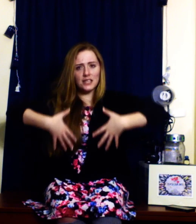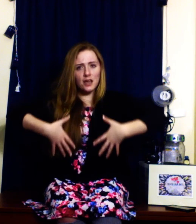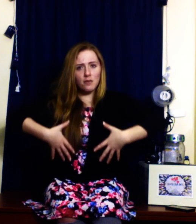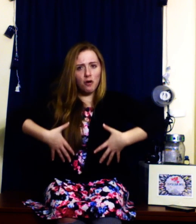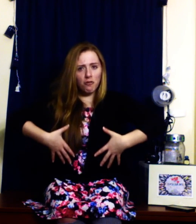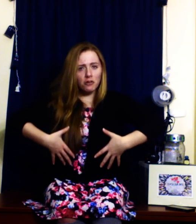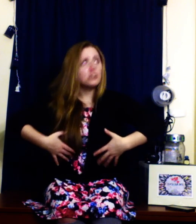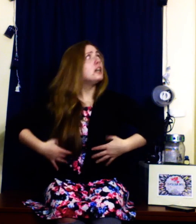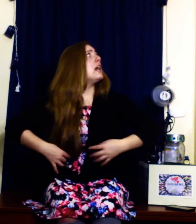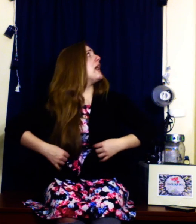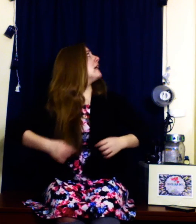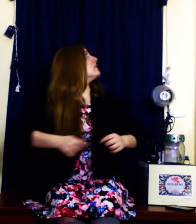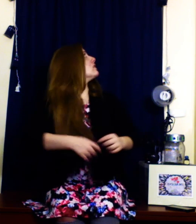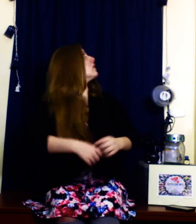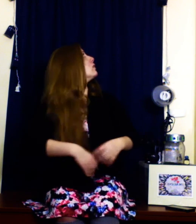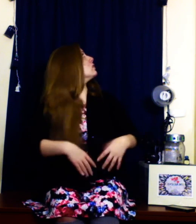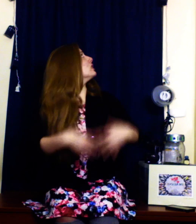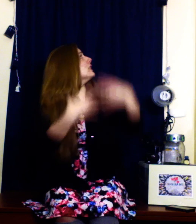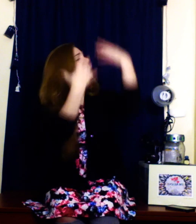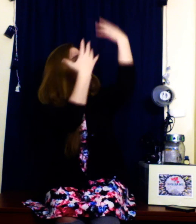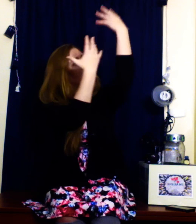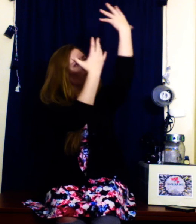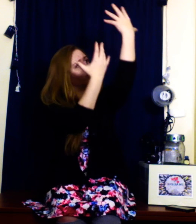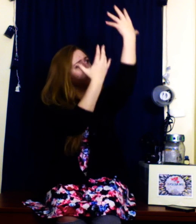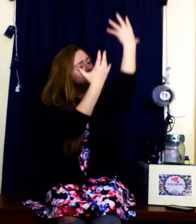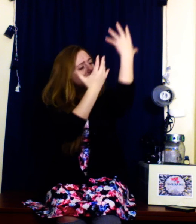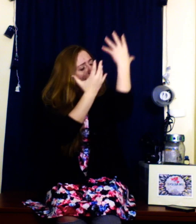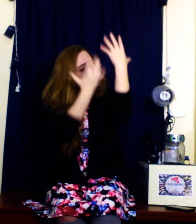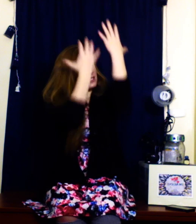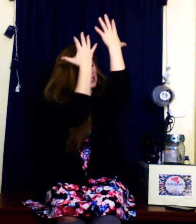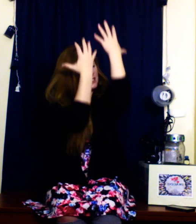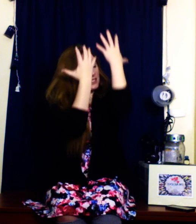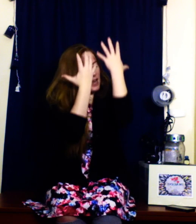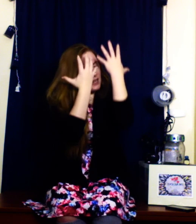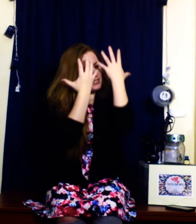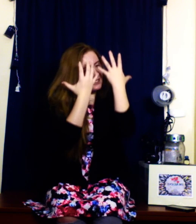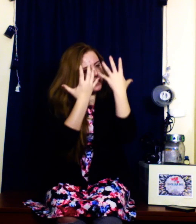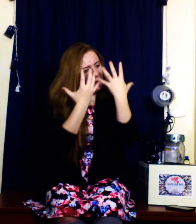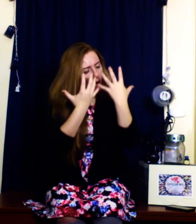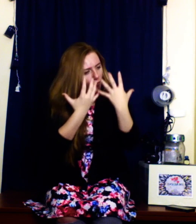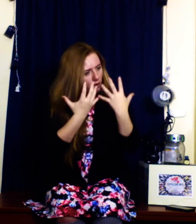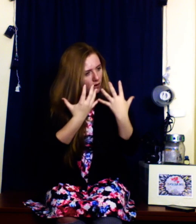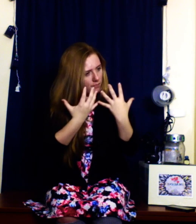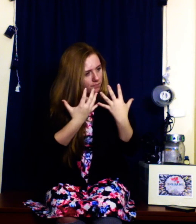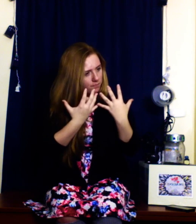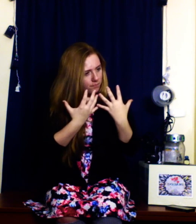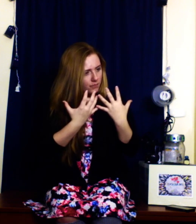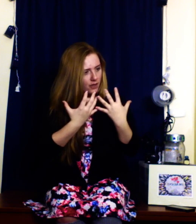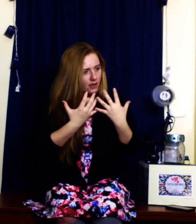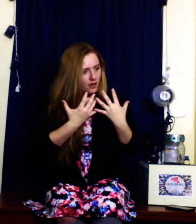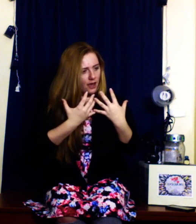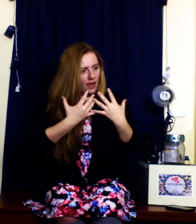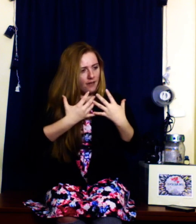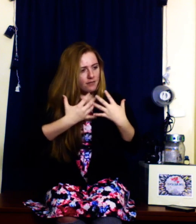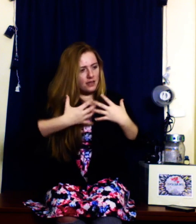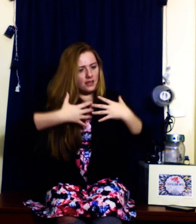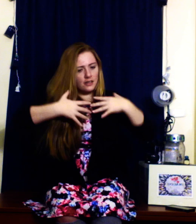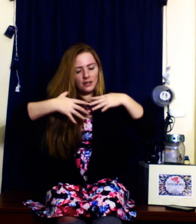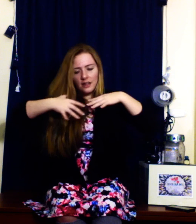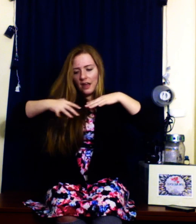came over. And so she, it's like the sadness came over her, and